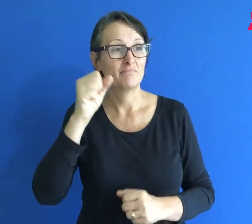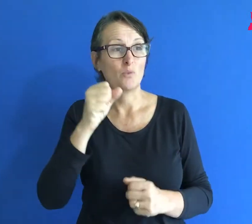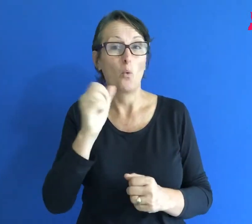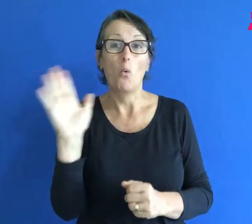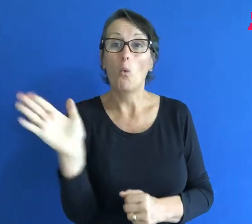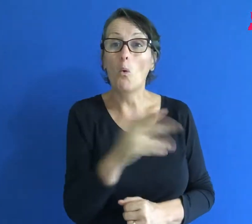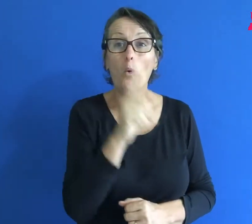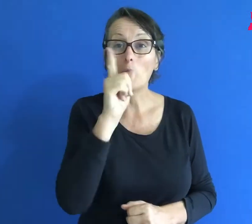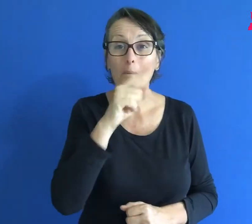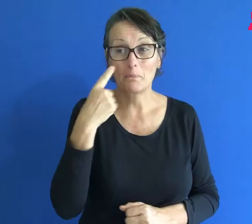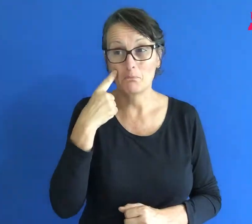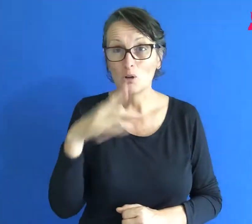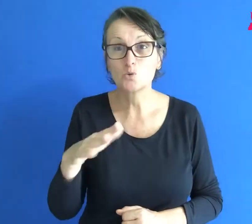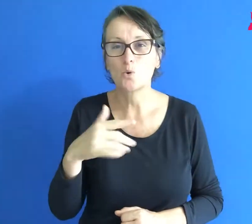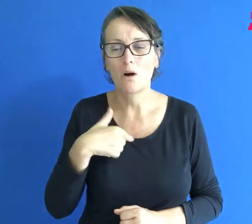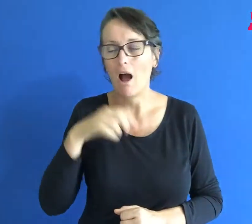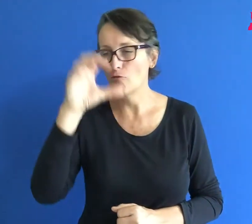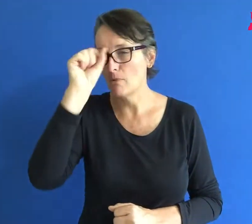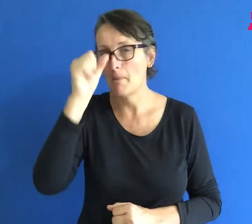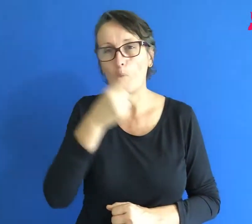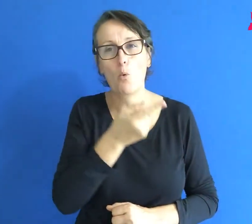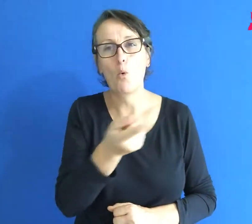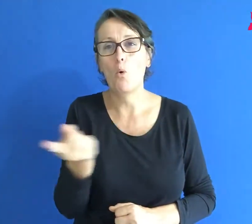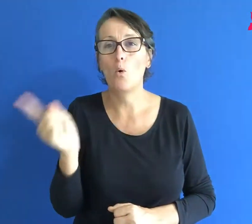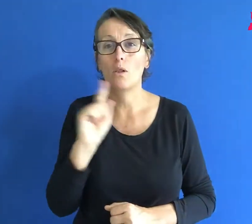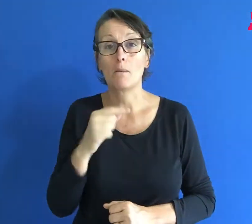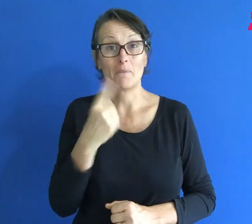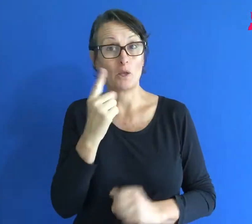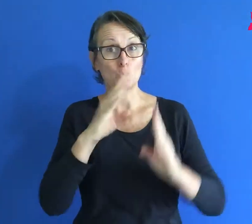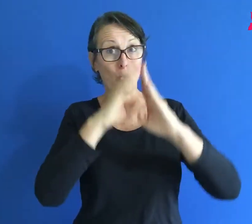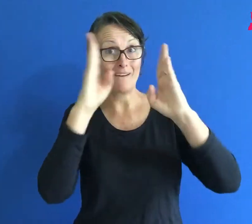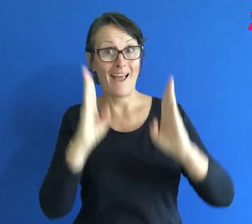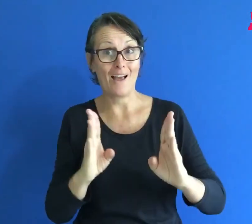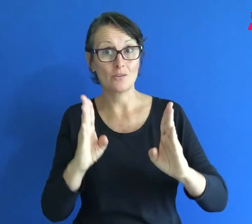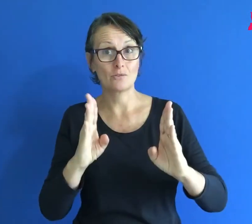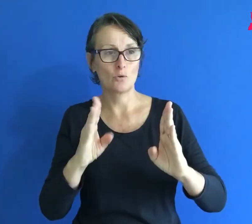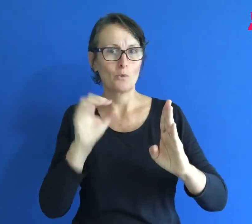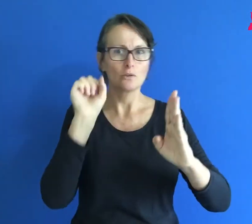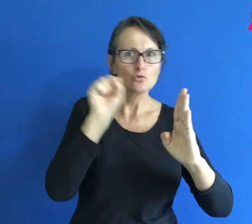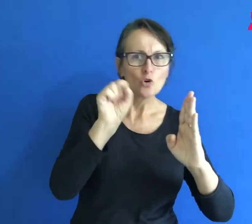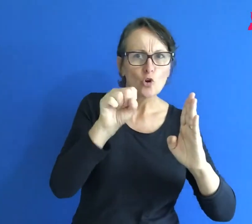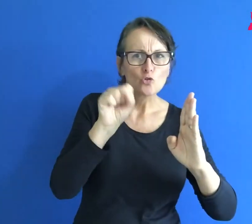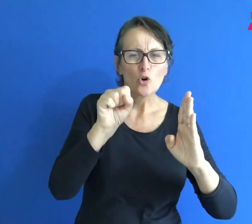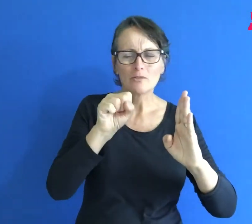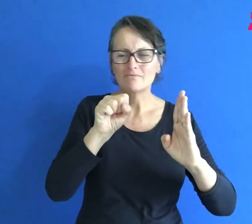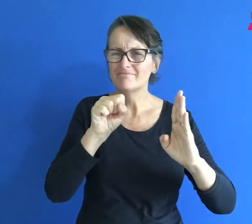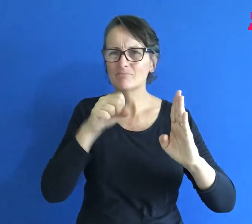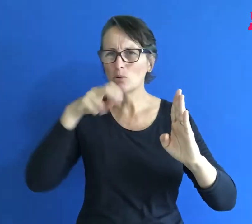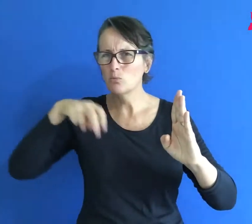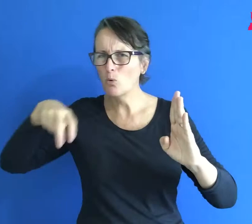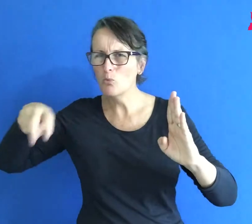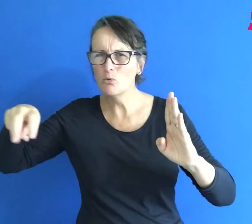But when we were doing the house-to-houses, we walked around this house and sort of lifted some tin from the burnt-out house and peeked